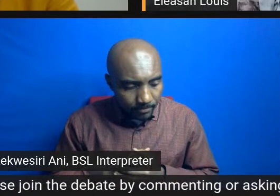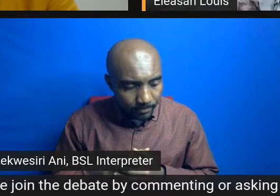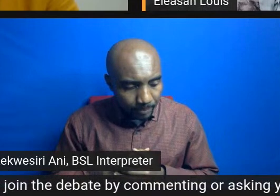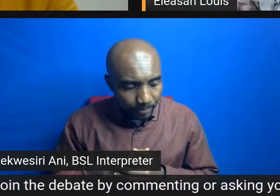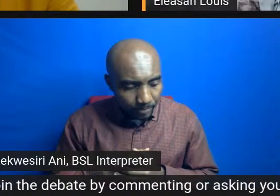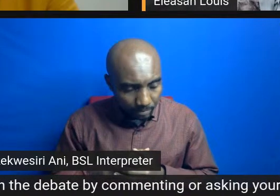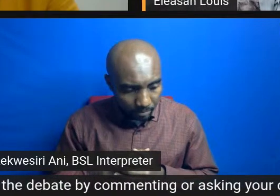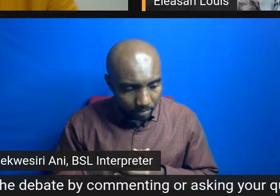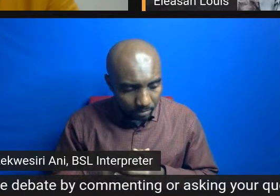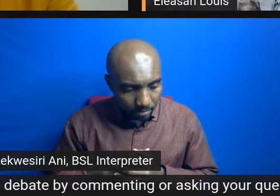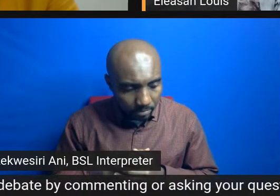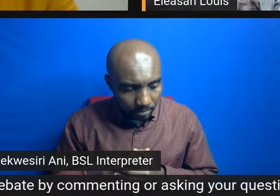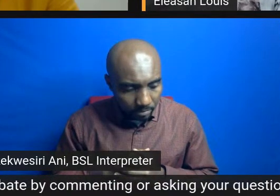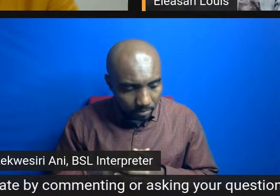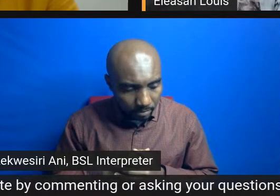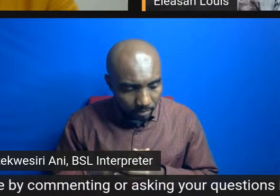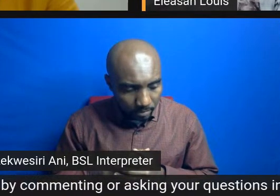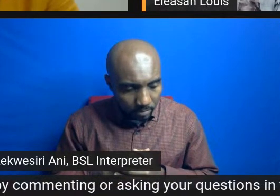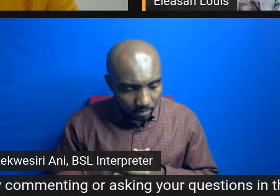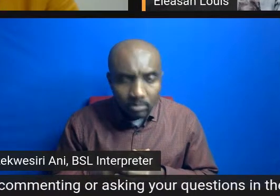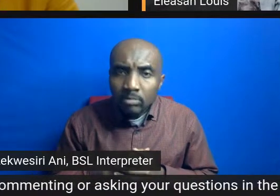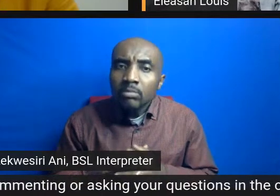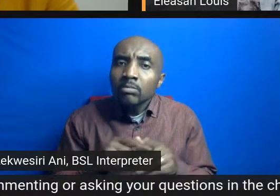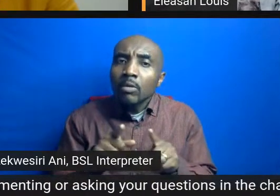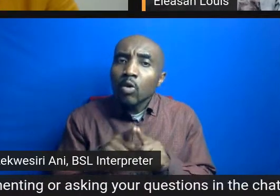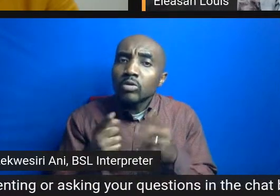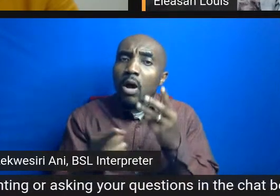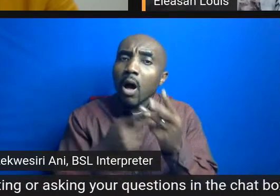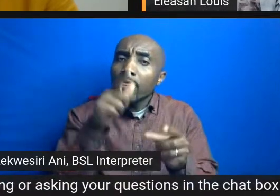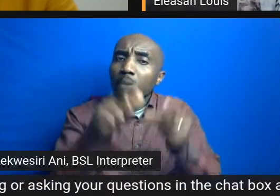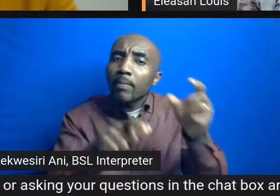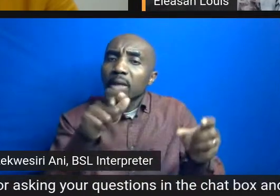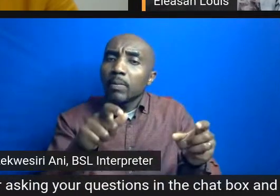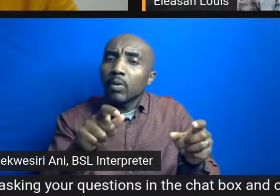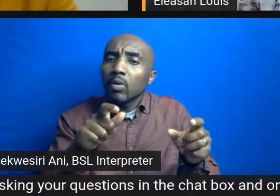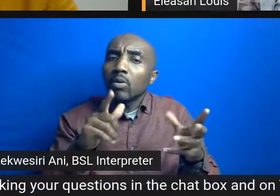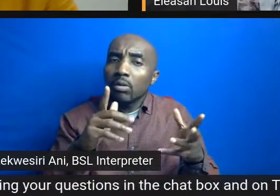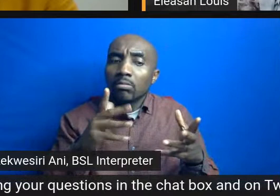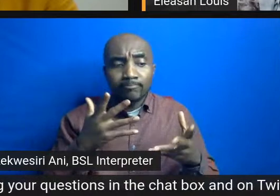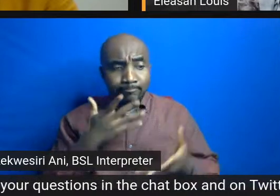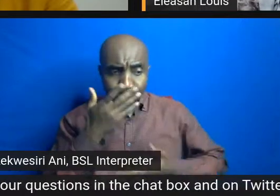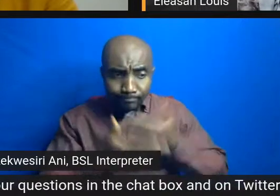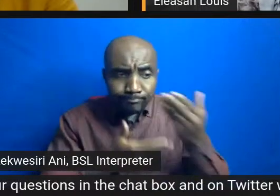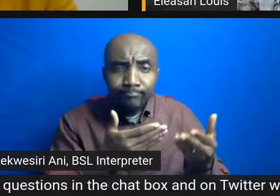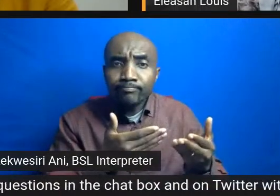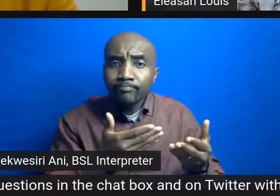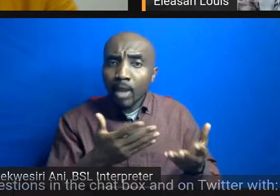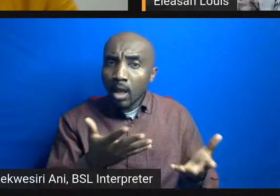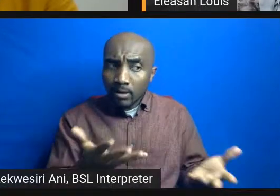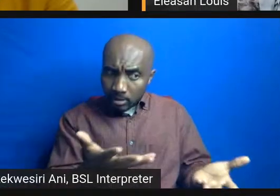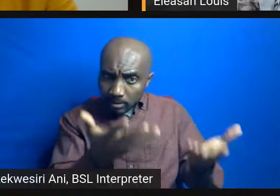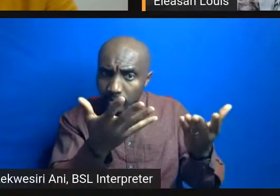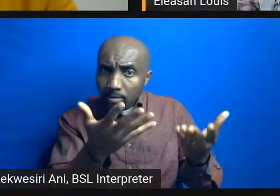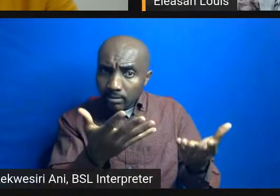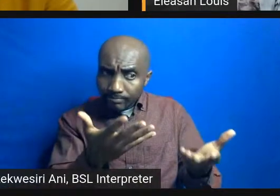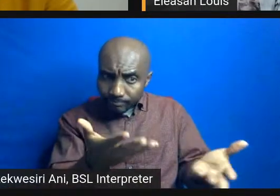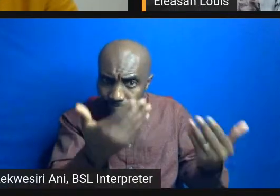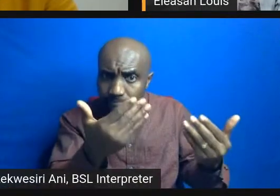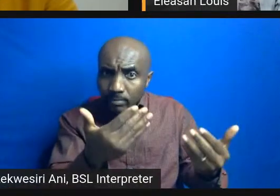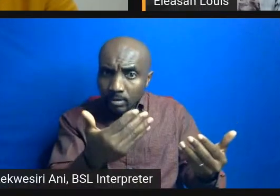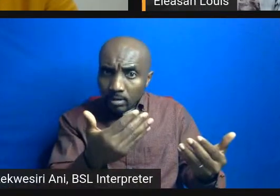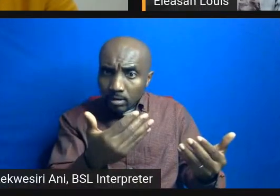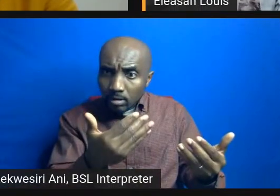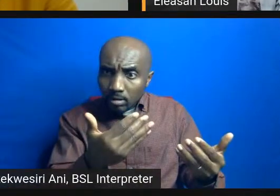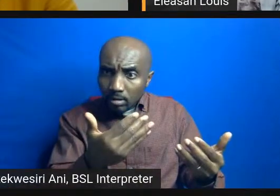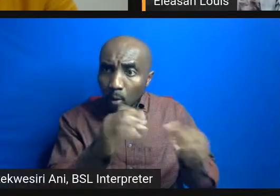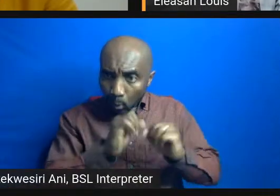others the benefit of doubt, right? So let's ask to get